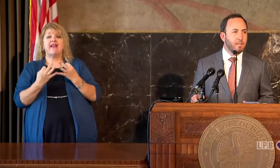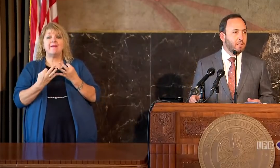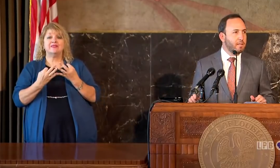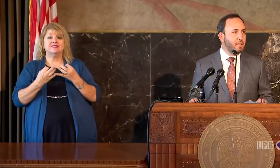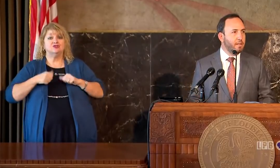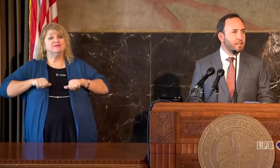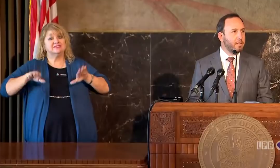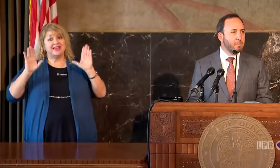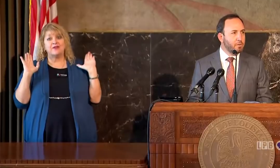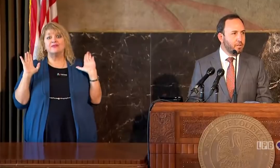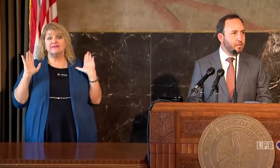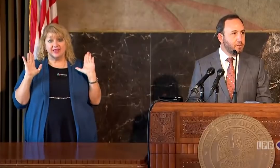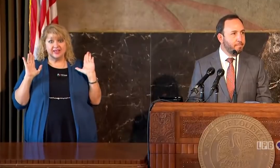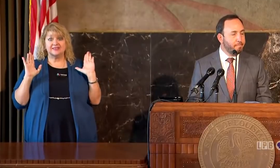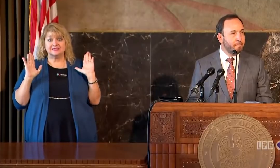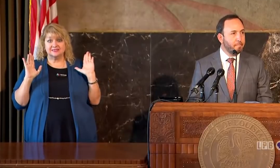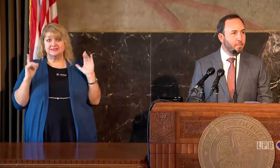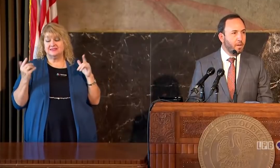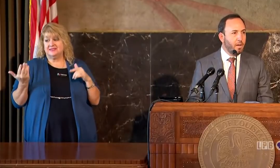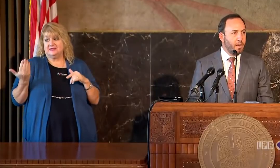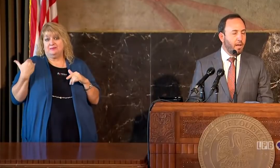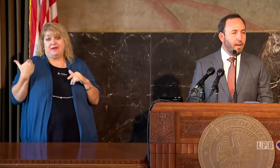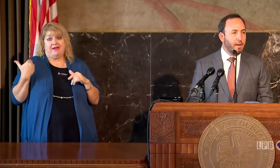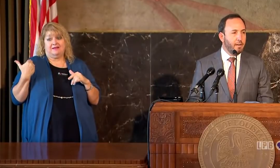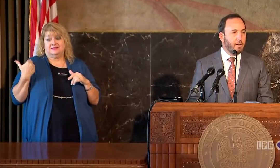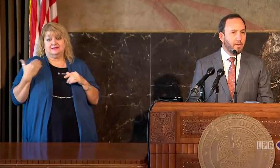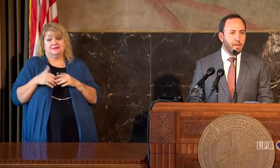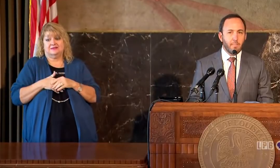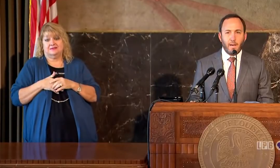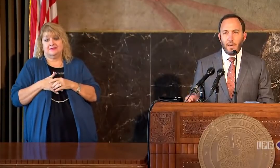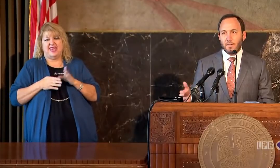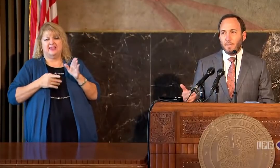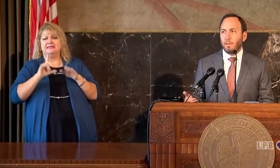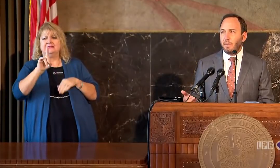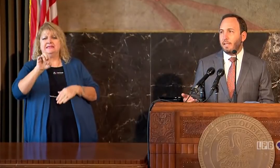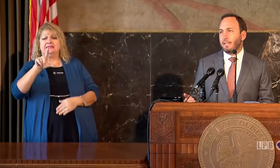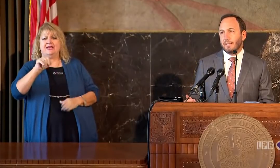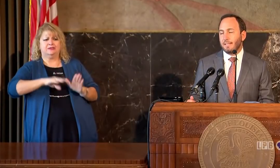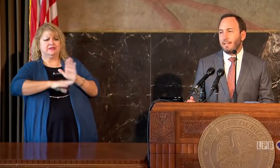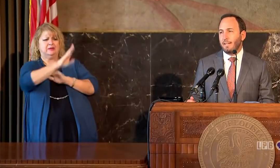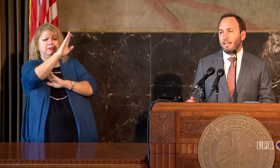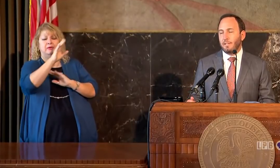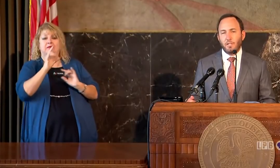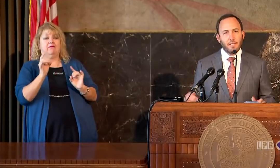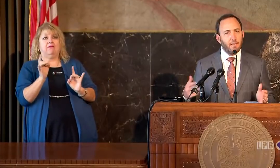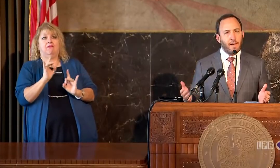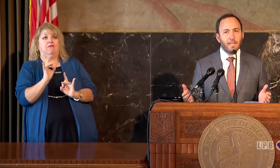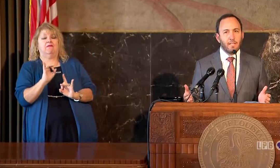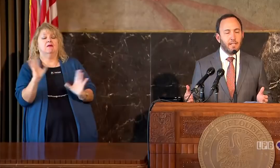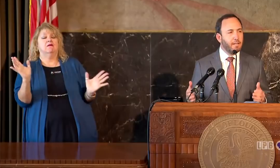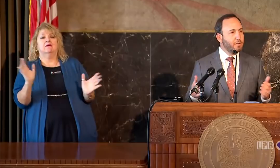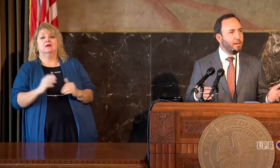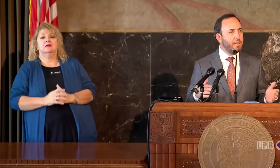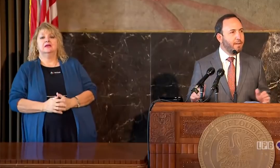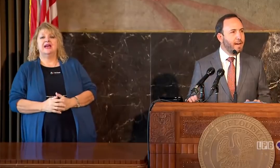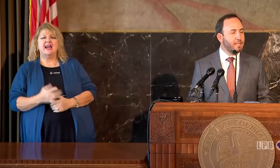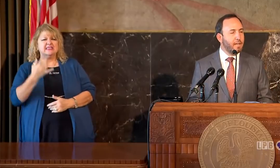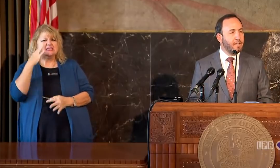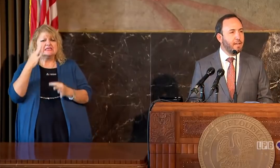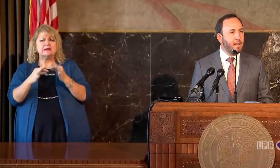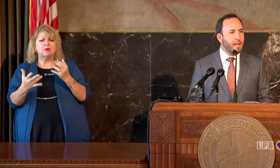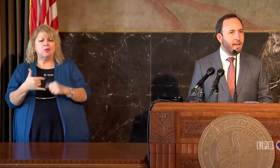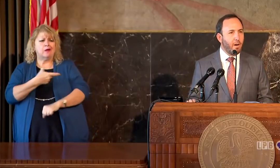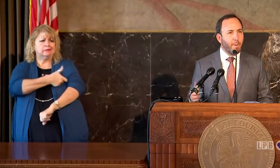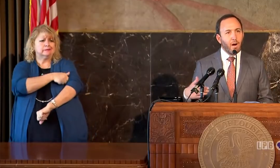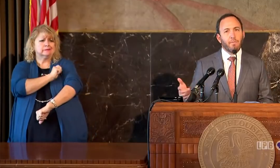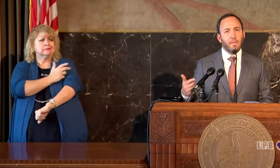few months in this terrible surge, and think about how simple it is to just get vaccinated and get those around you